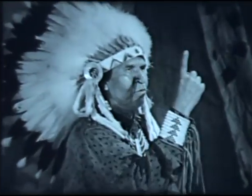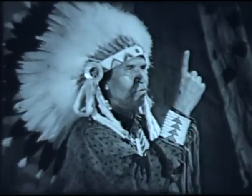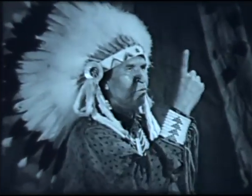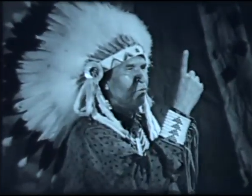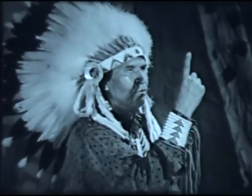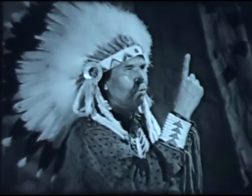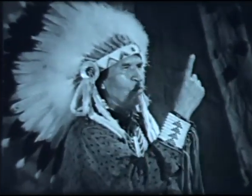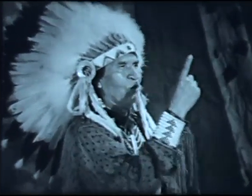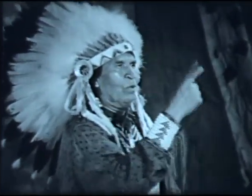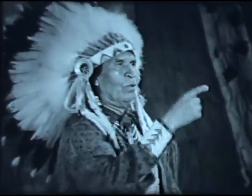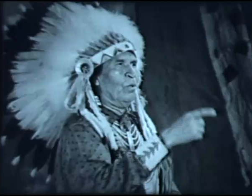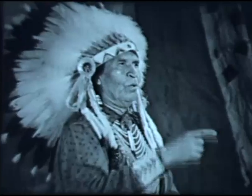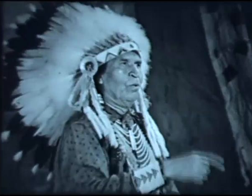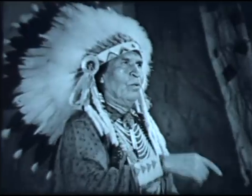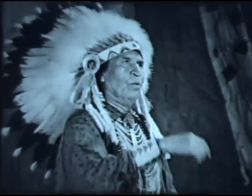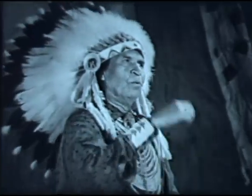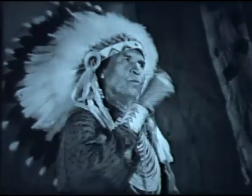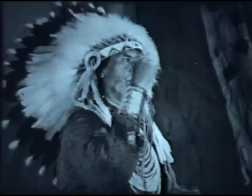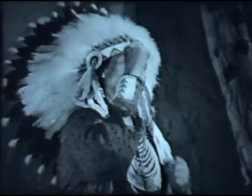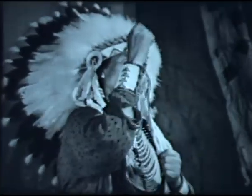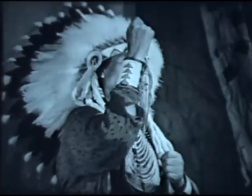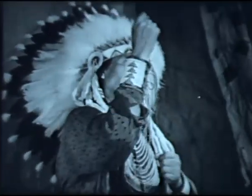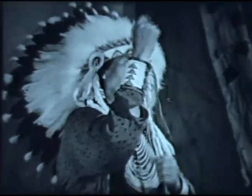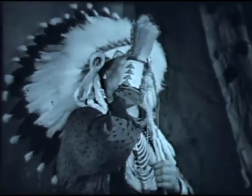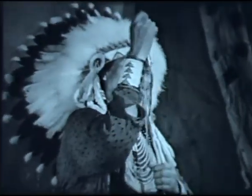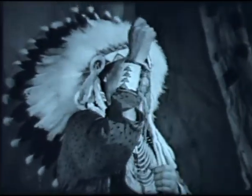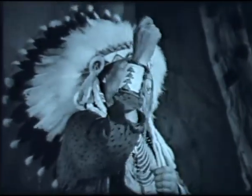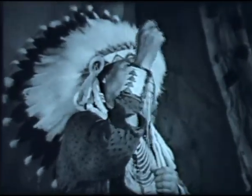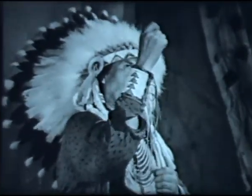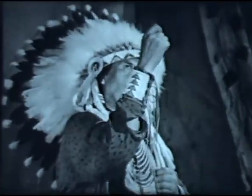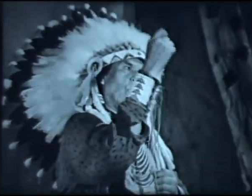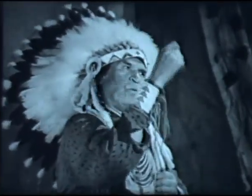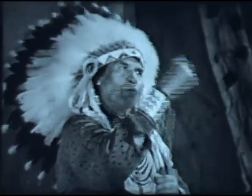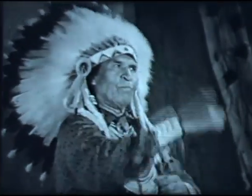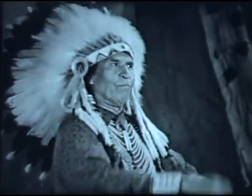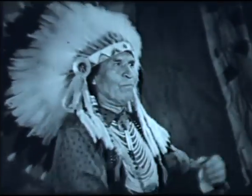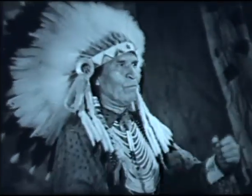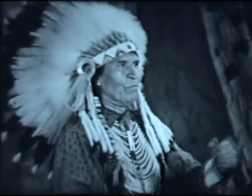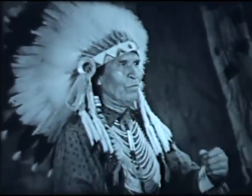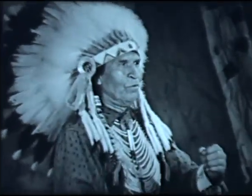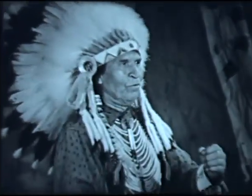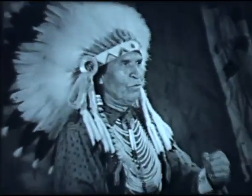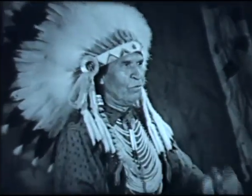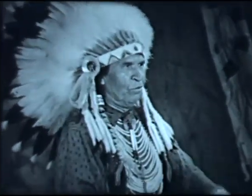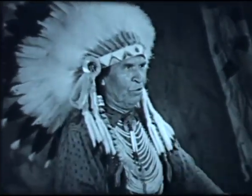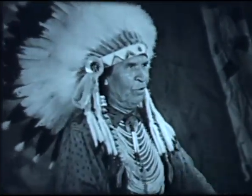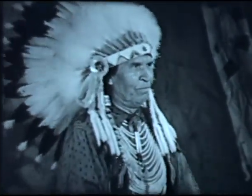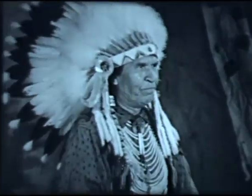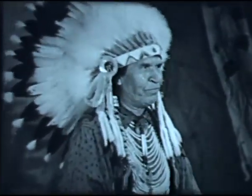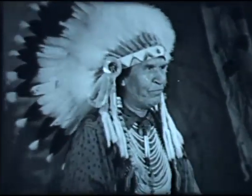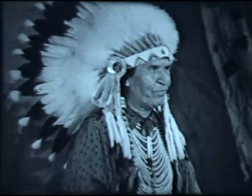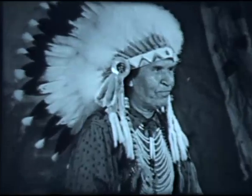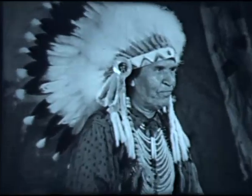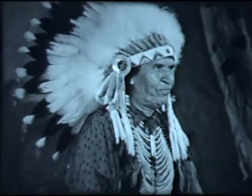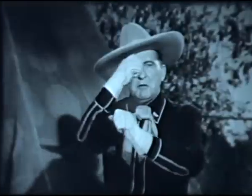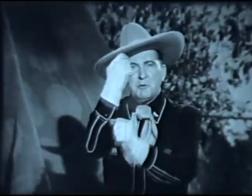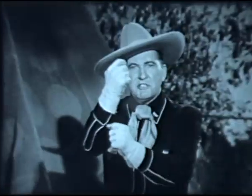Go See? He